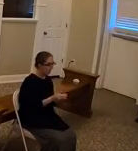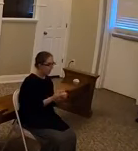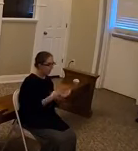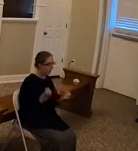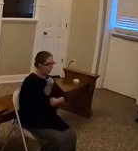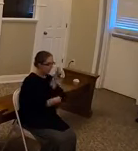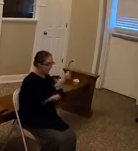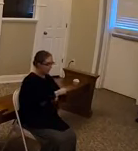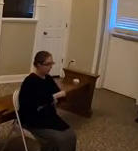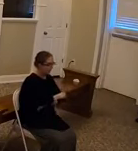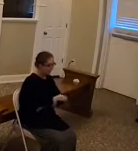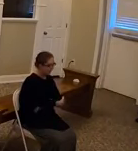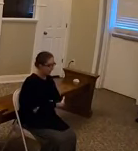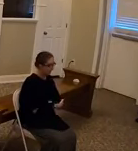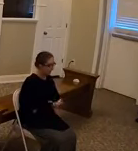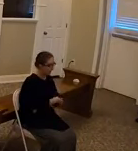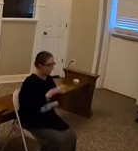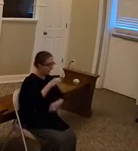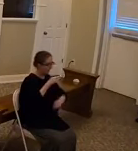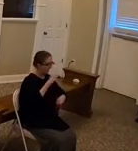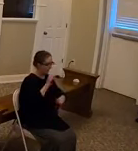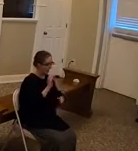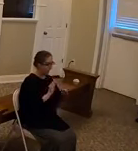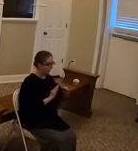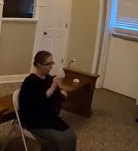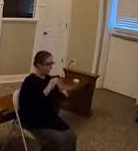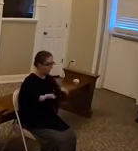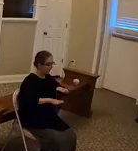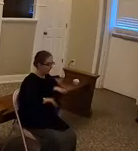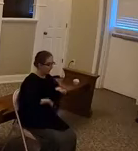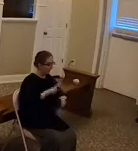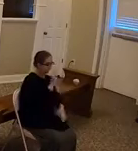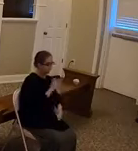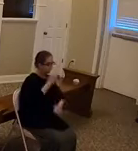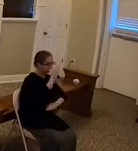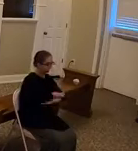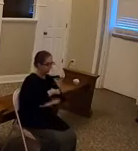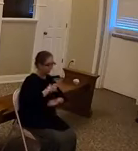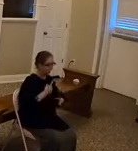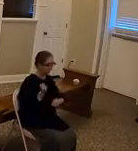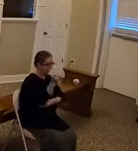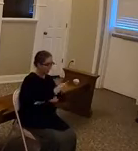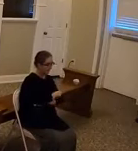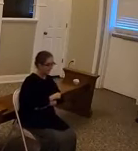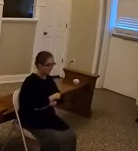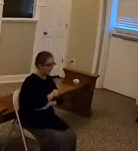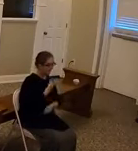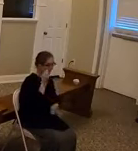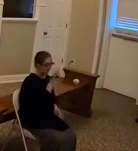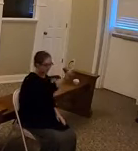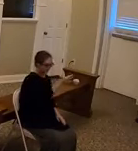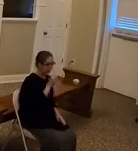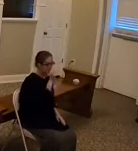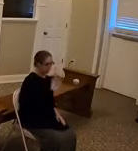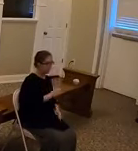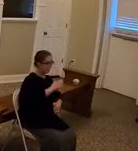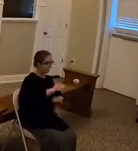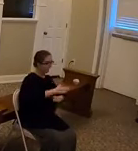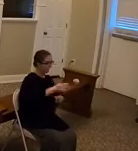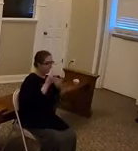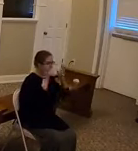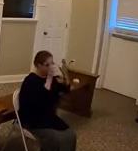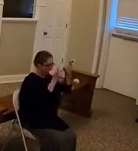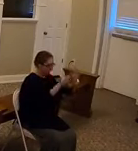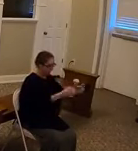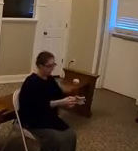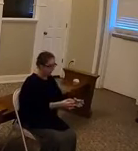Every day, your feet are going to be under the king's table. Every day, the best food in the kingdom is going to be